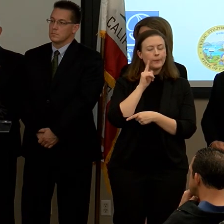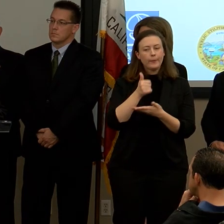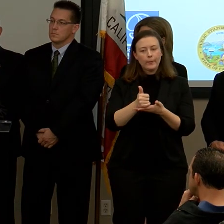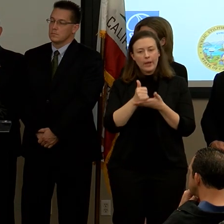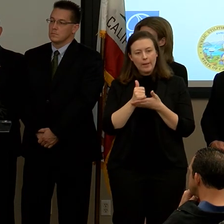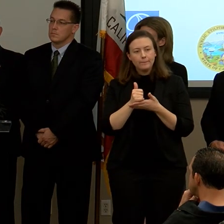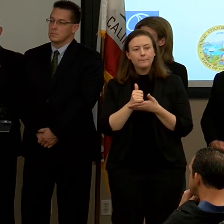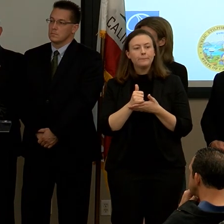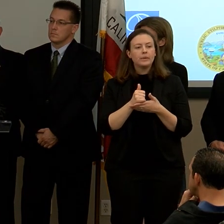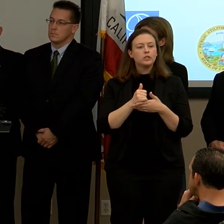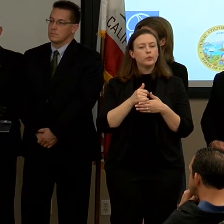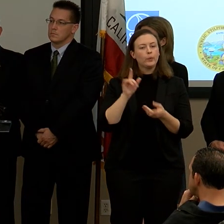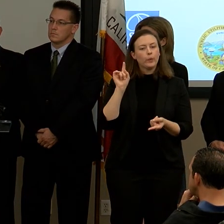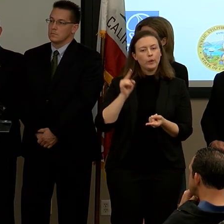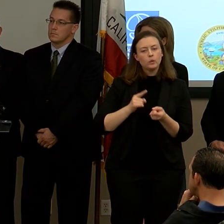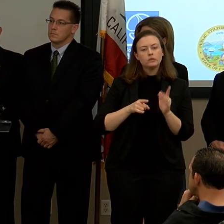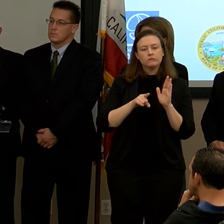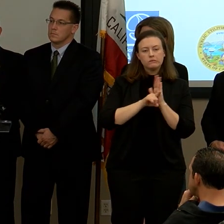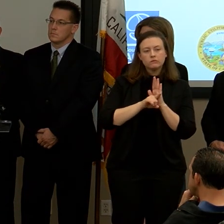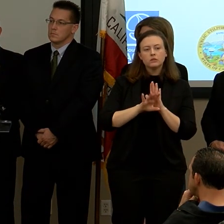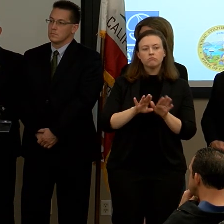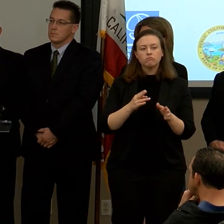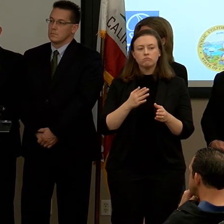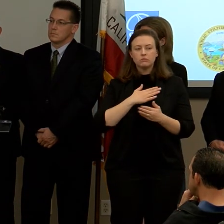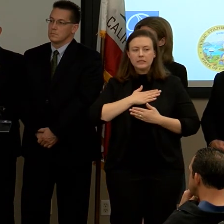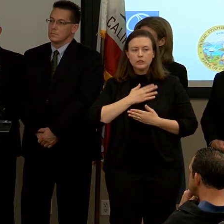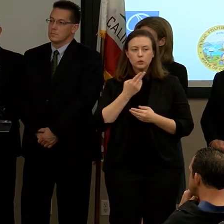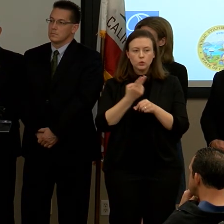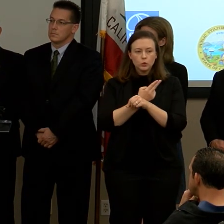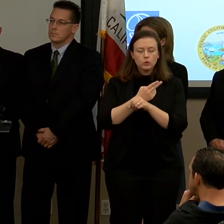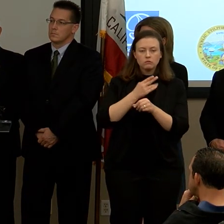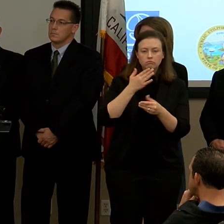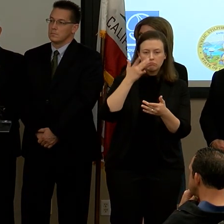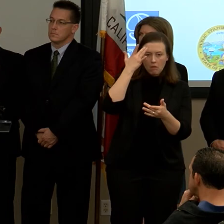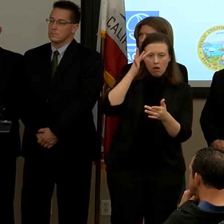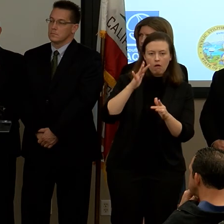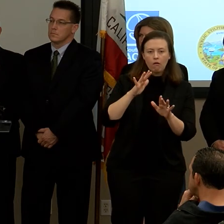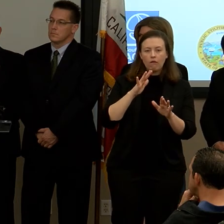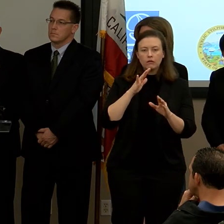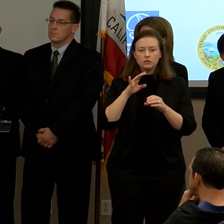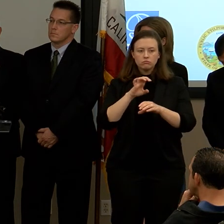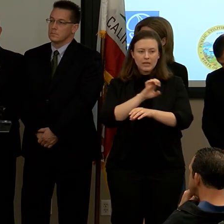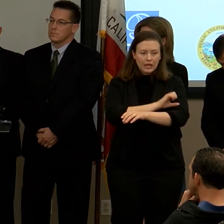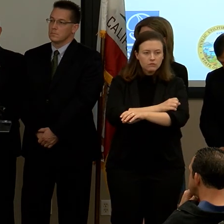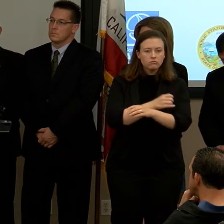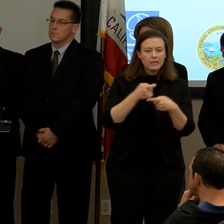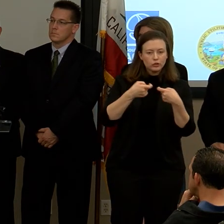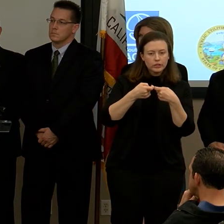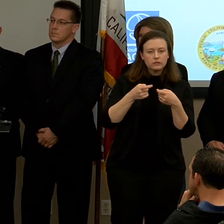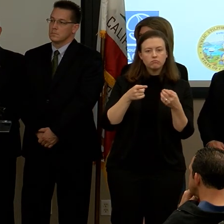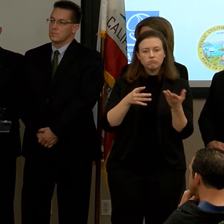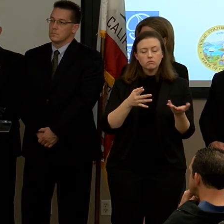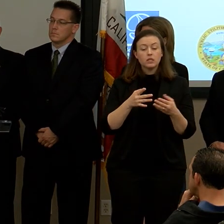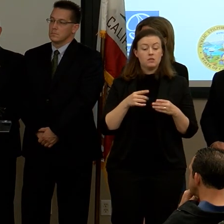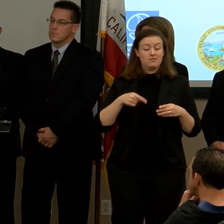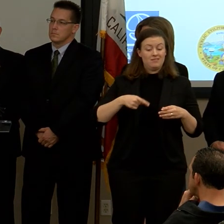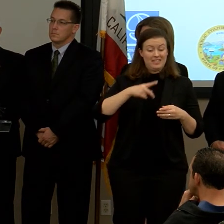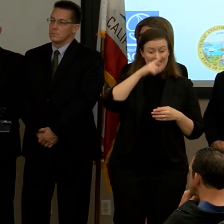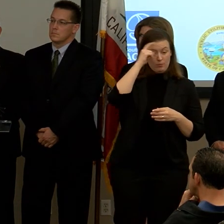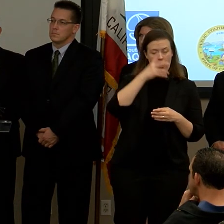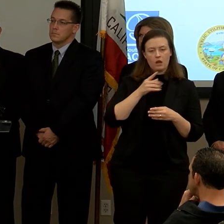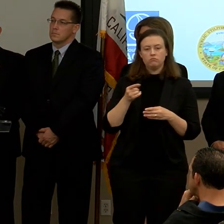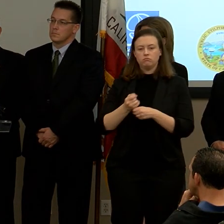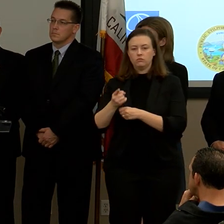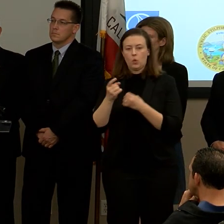the consequences by using their energy wisely, both this summer and next winter. And we're also looking at what I'll